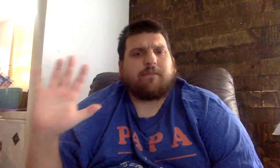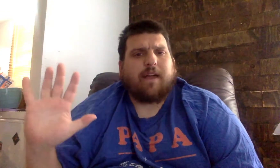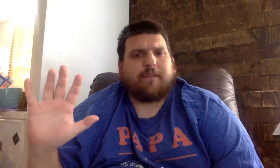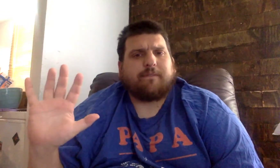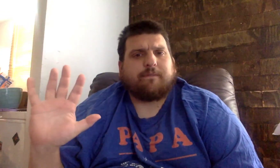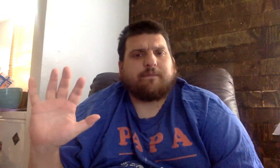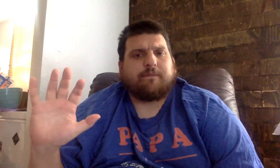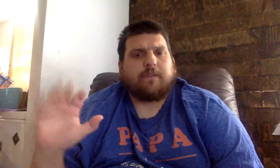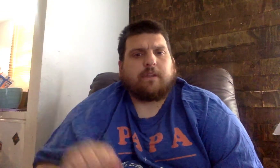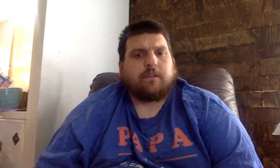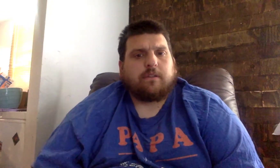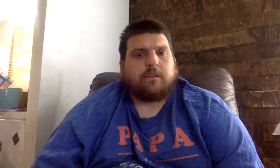45.